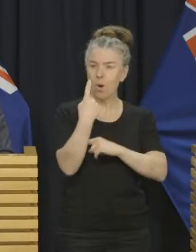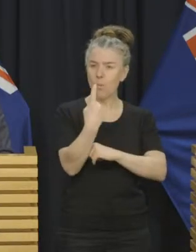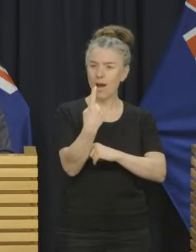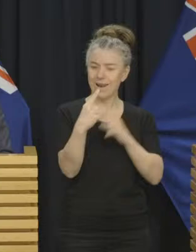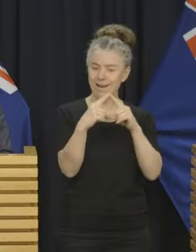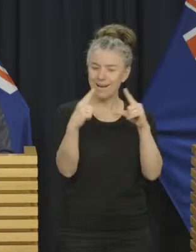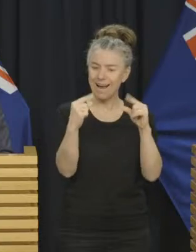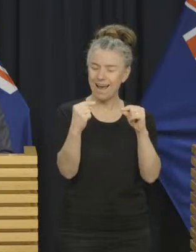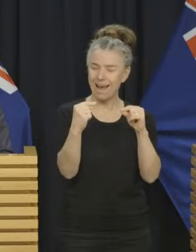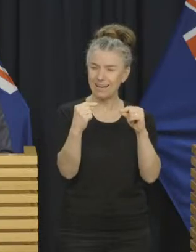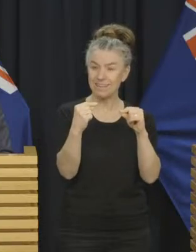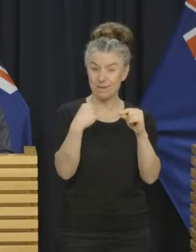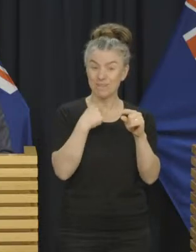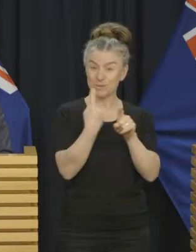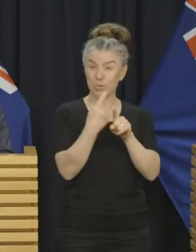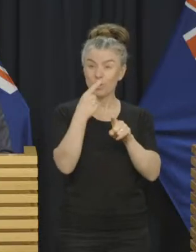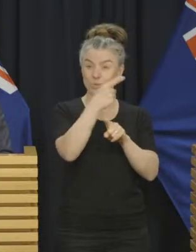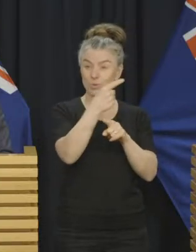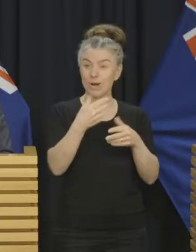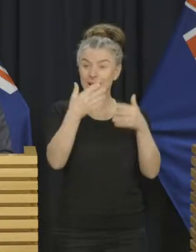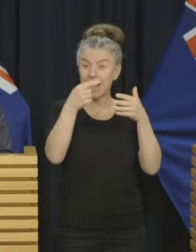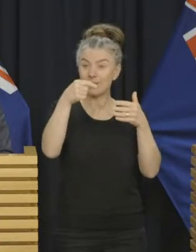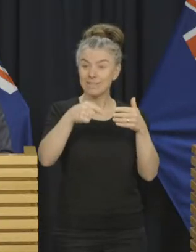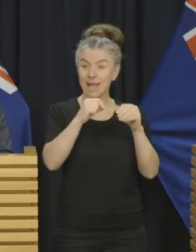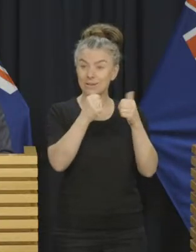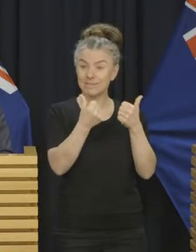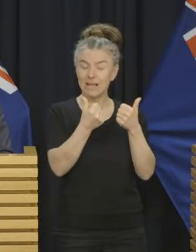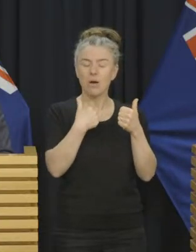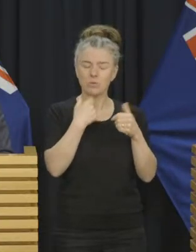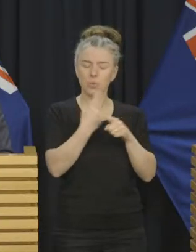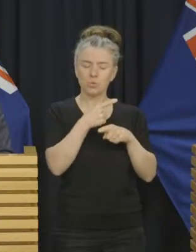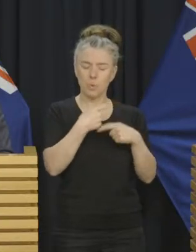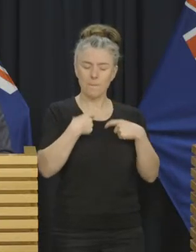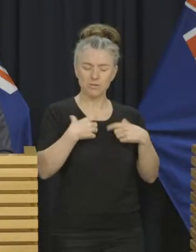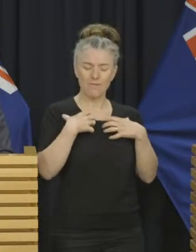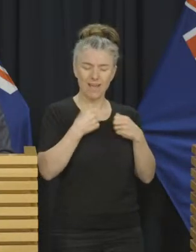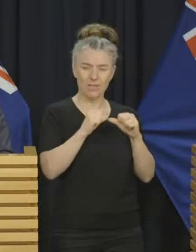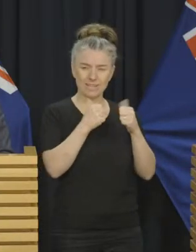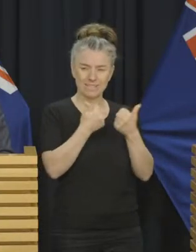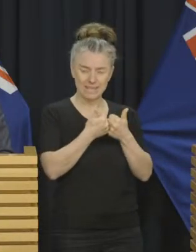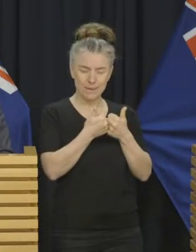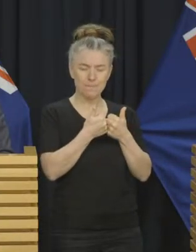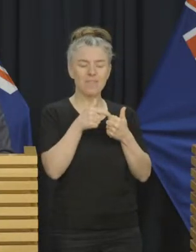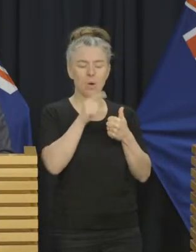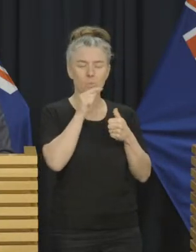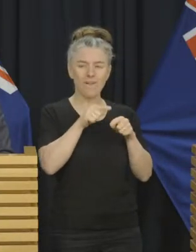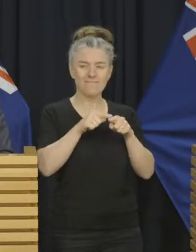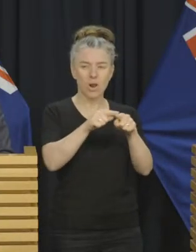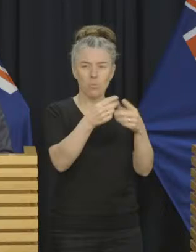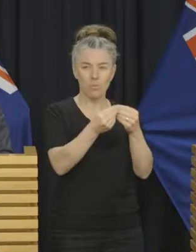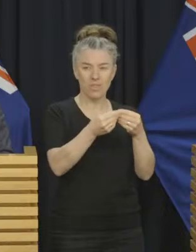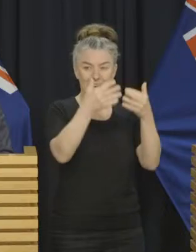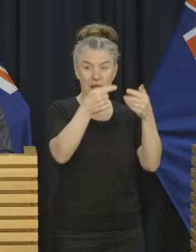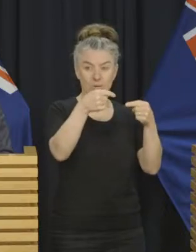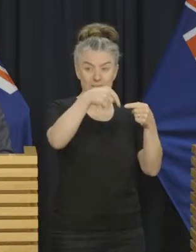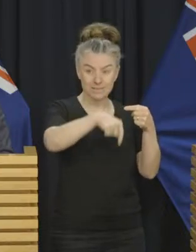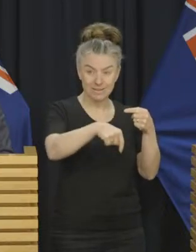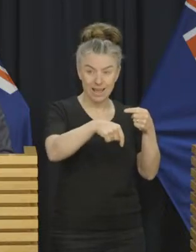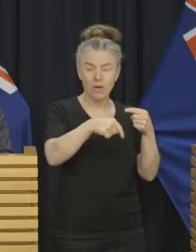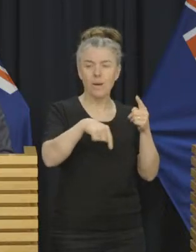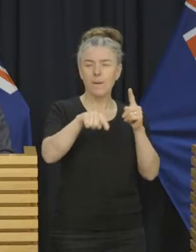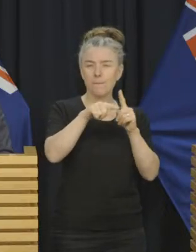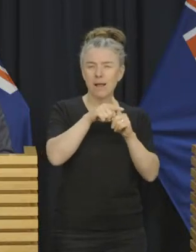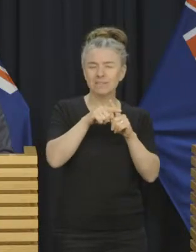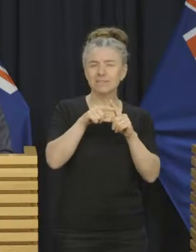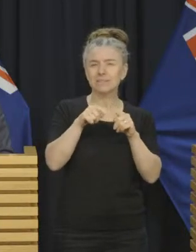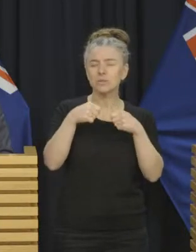I've just talked with the team, and they're actually following up with Countdown, and we're going to follow up with other supermarket chains as well as